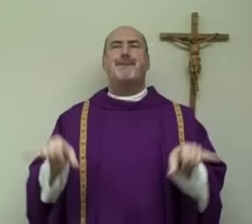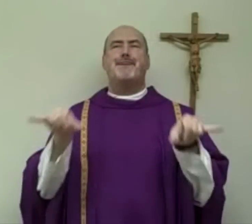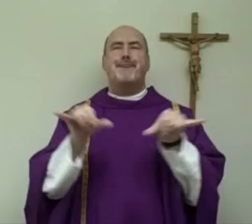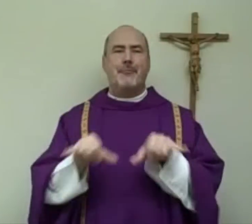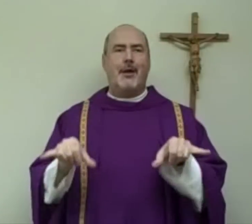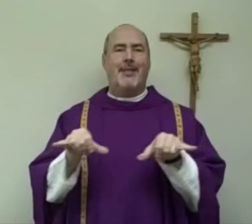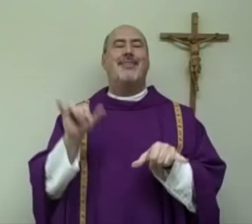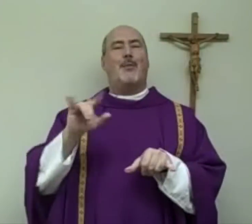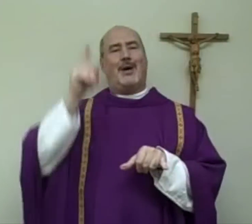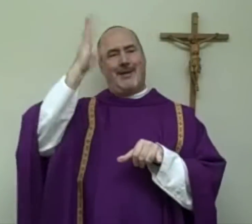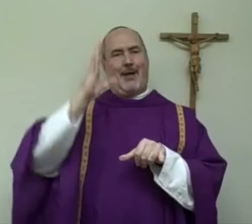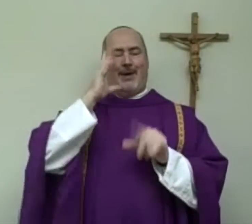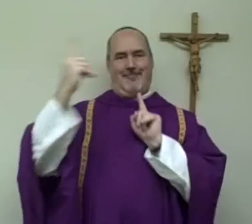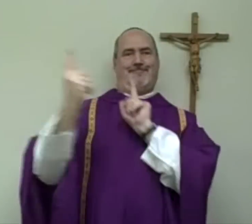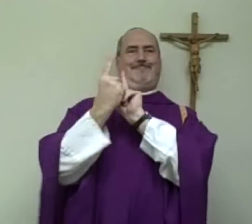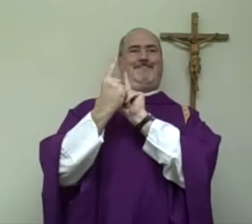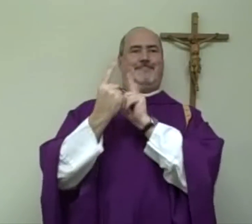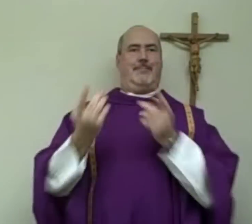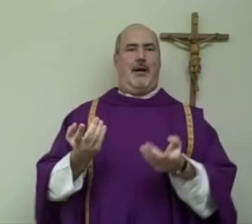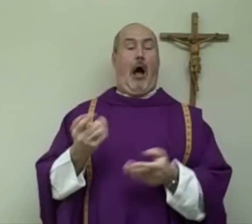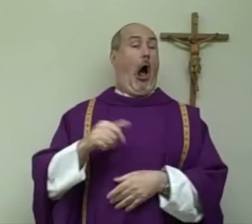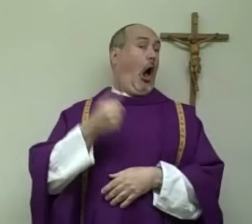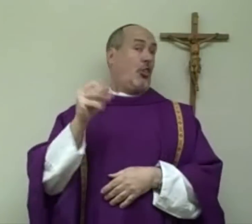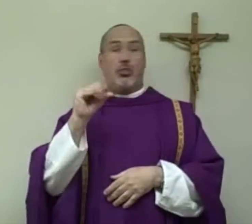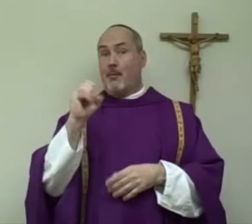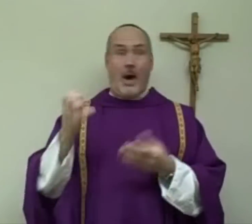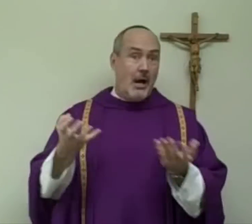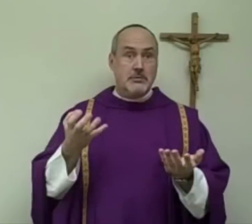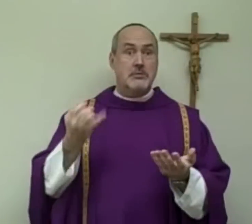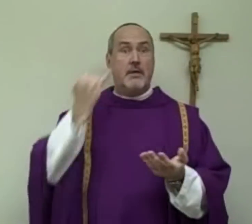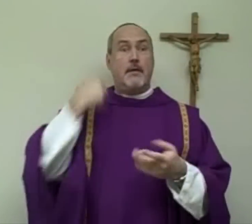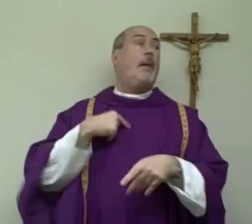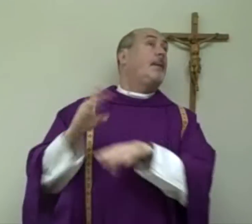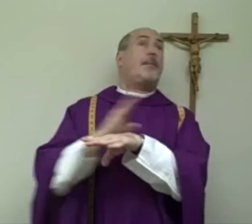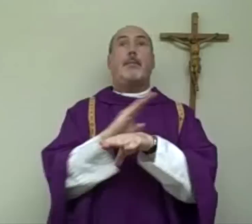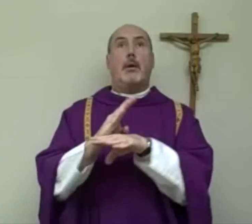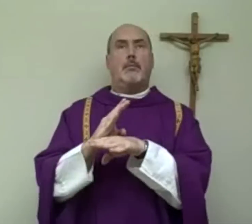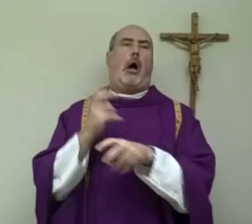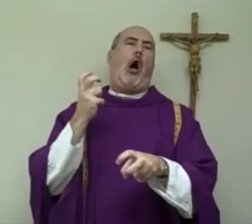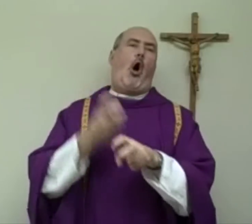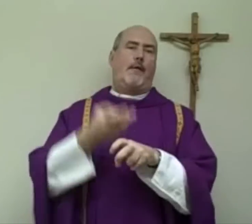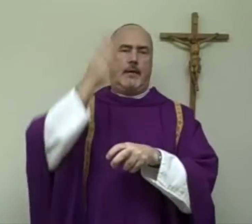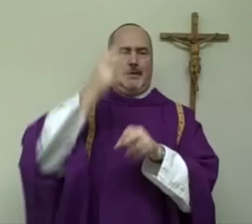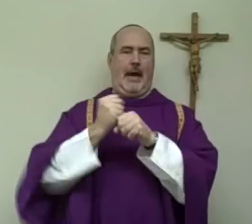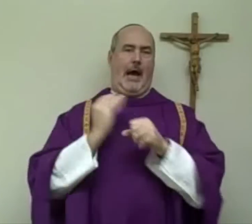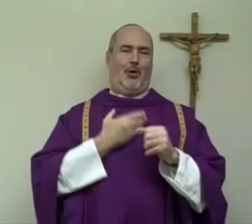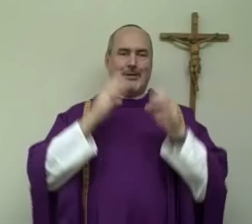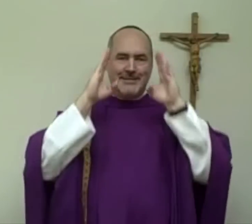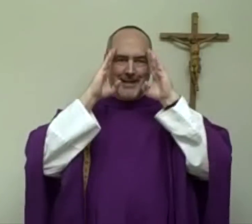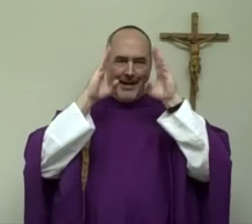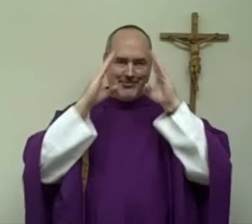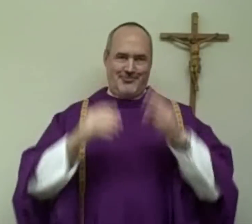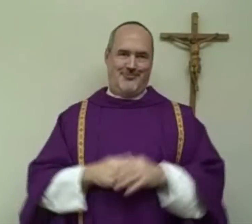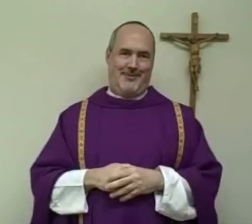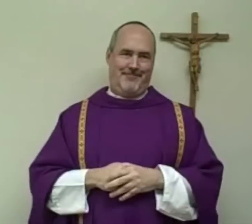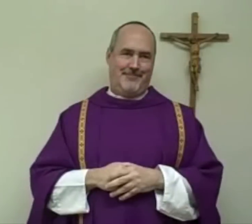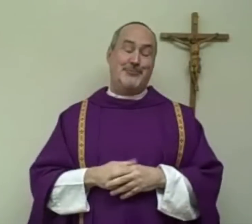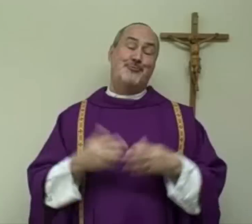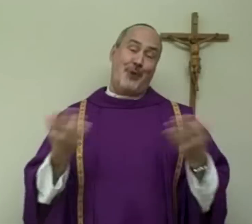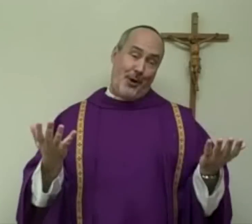in our life. And every day when we do the same thing, we need to have God there. Because when we get busy, it's hard